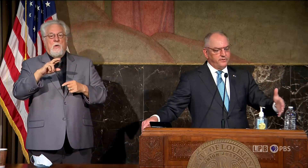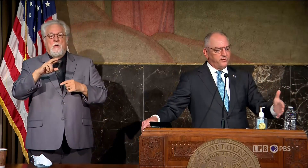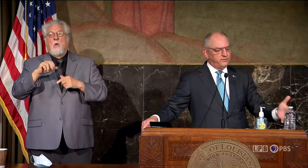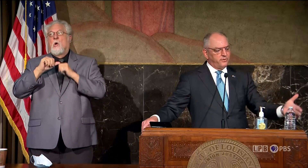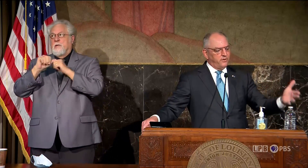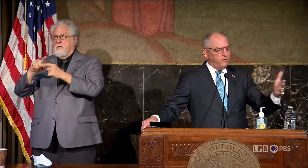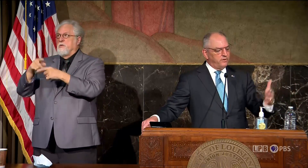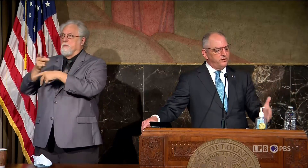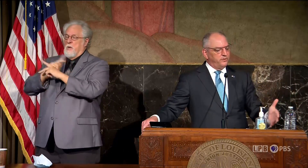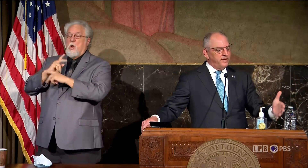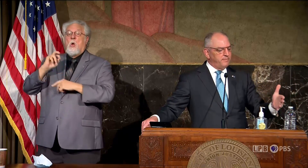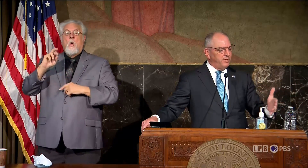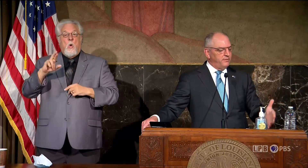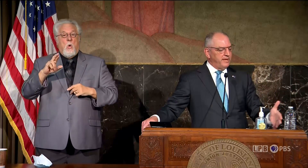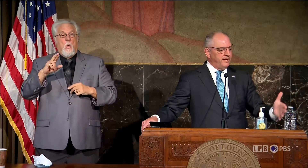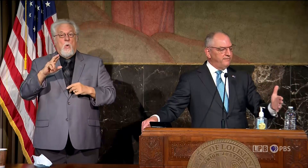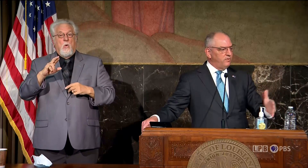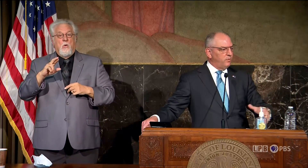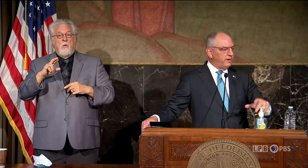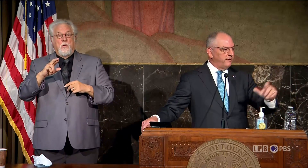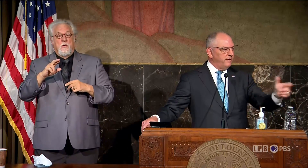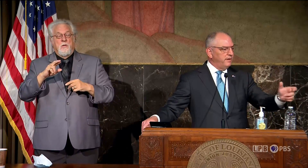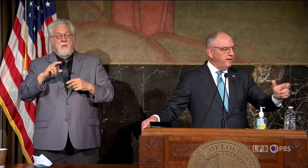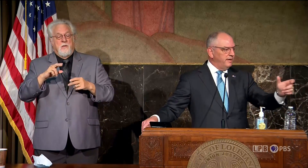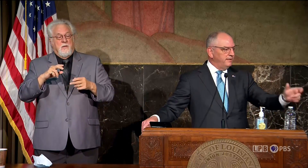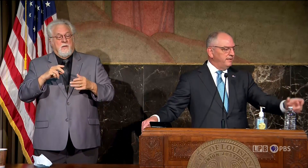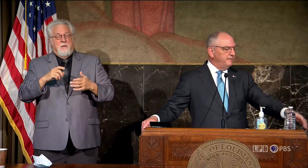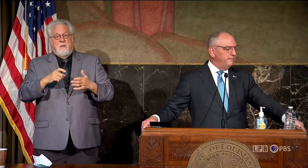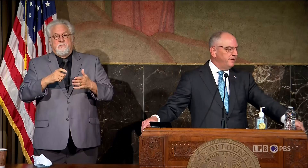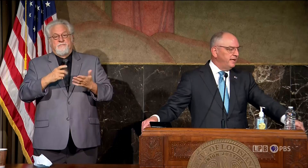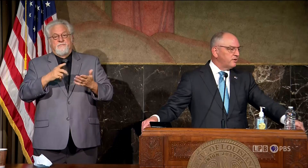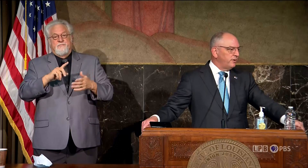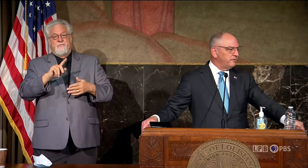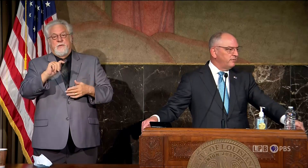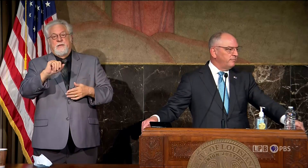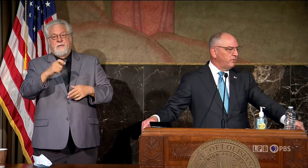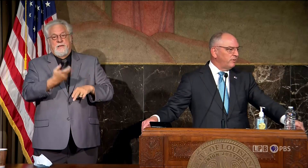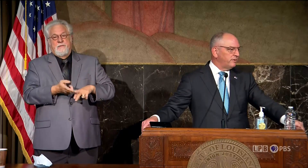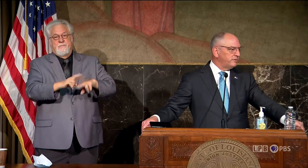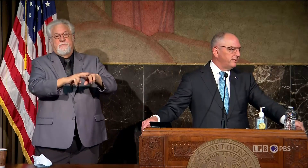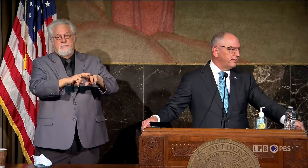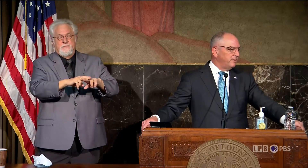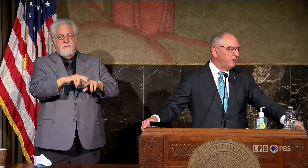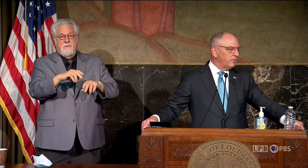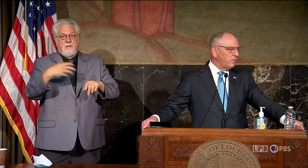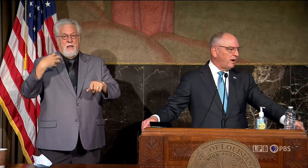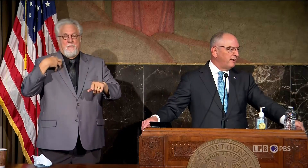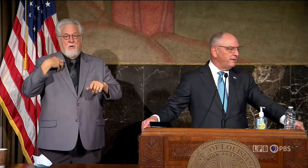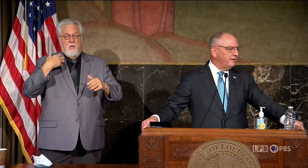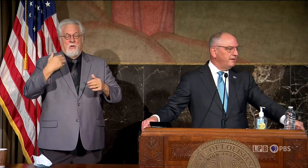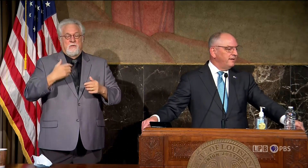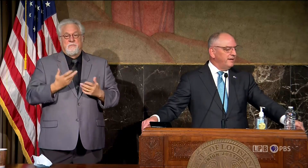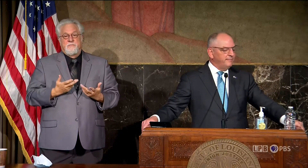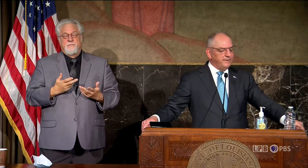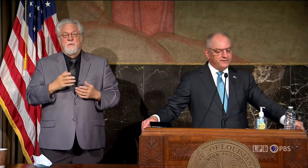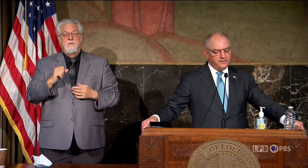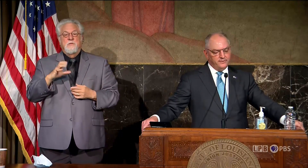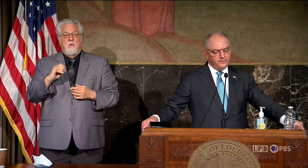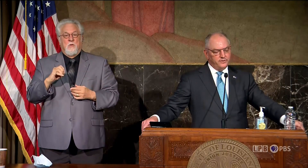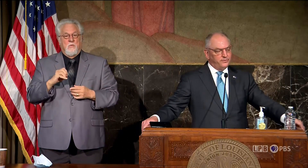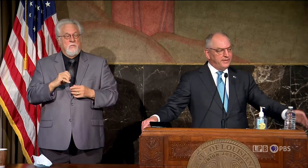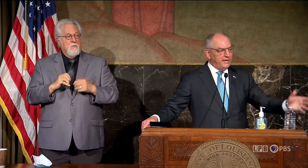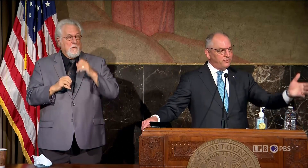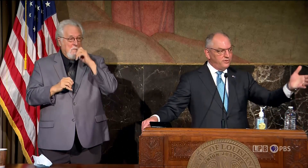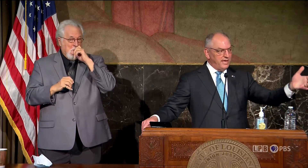money from the Treasury, or to get below that level where an increase on employers is going to be required.